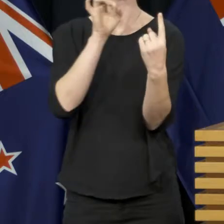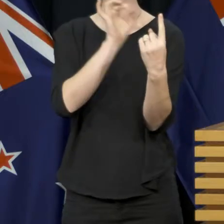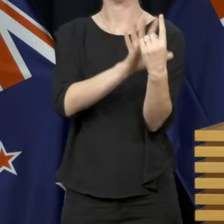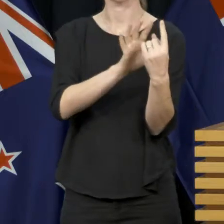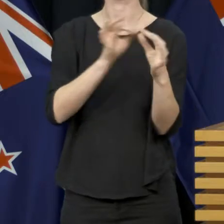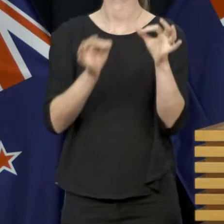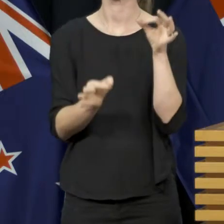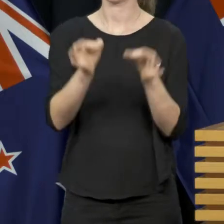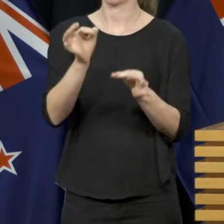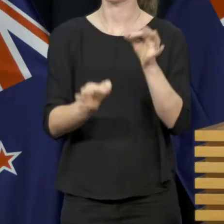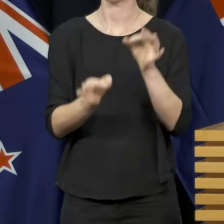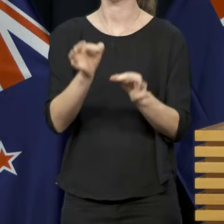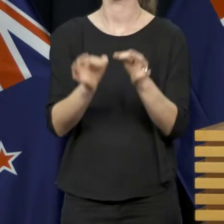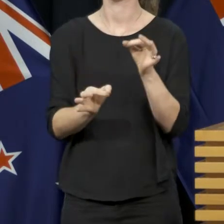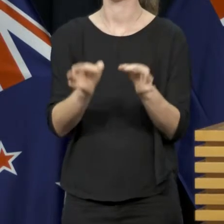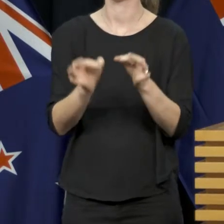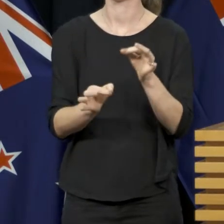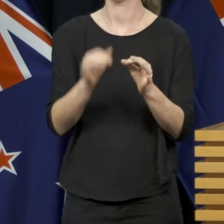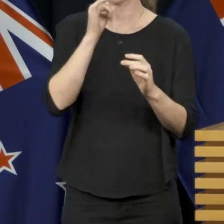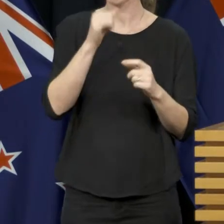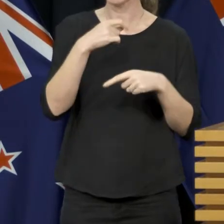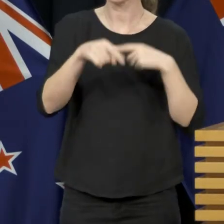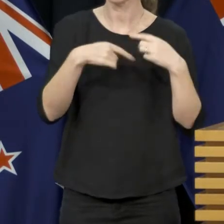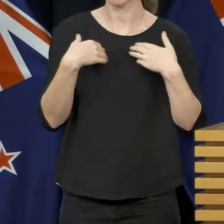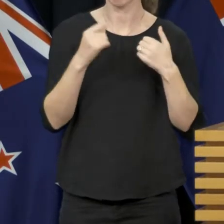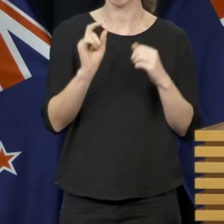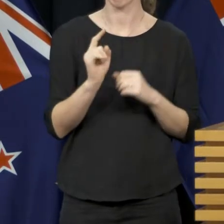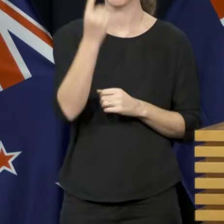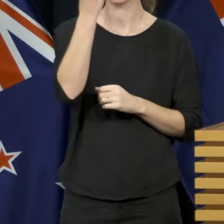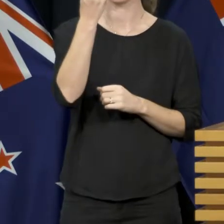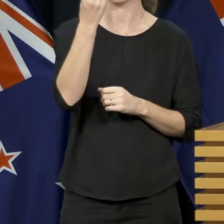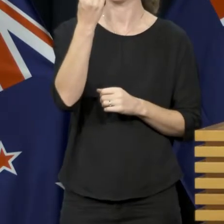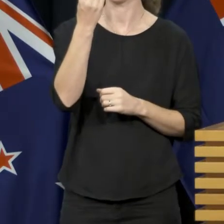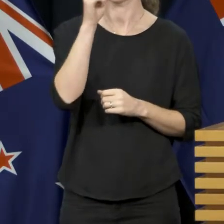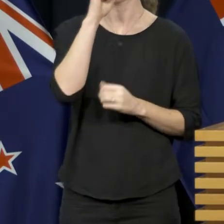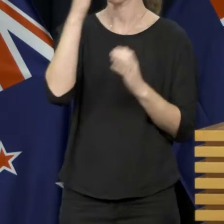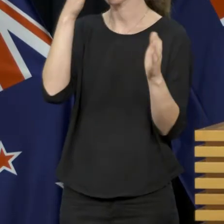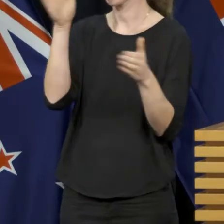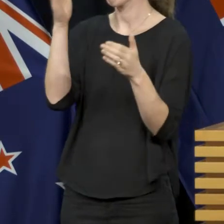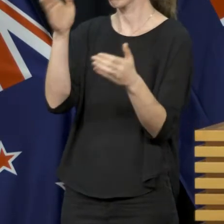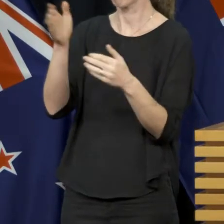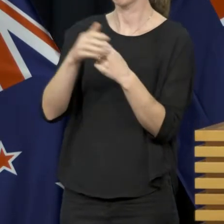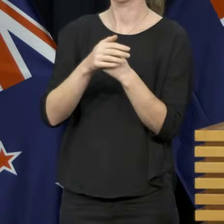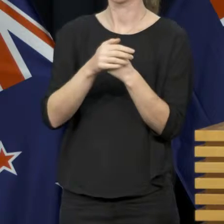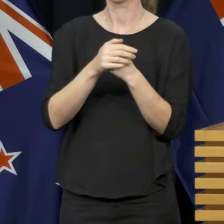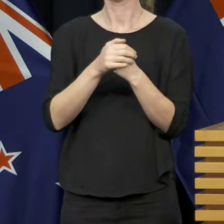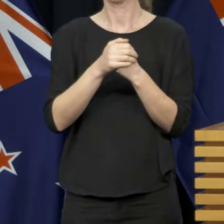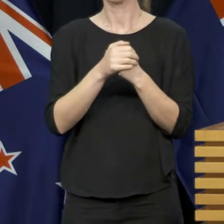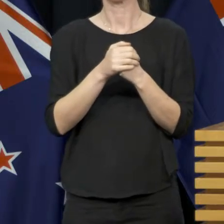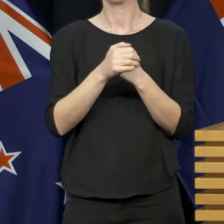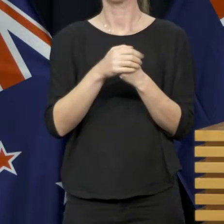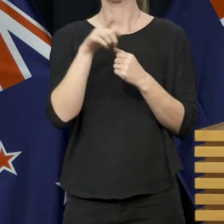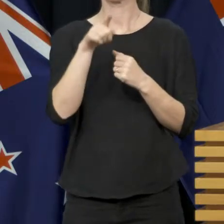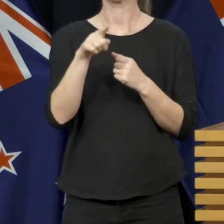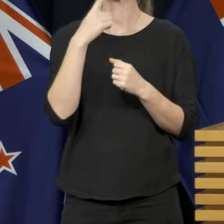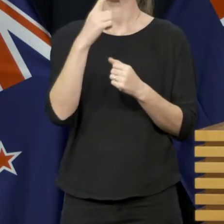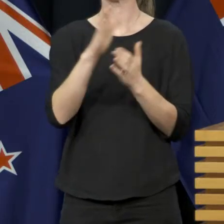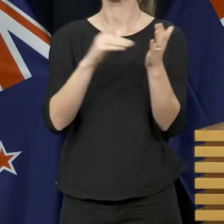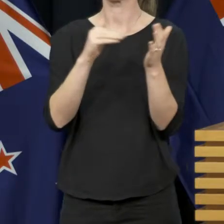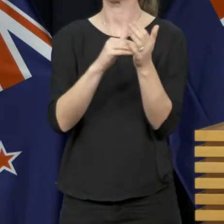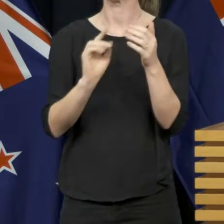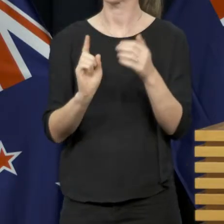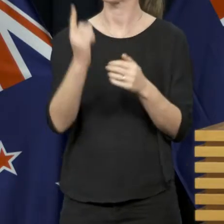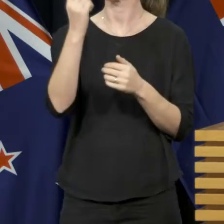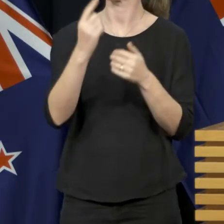the decision that him remaining in this role means that we are not best placed to do that. He has put the team first. He's put New Zealand first.